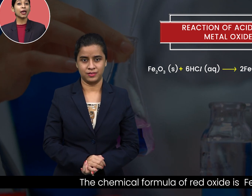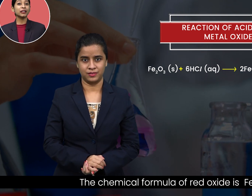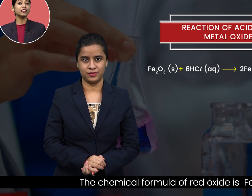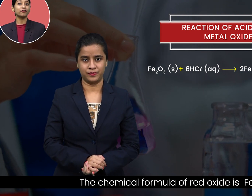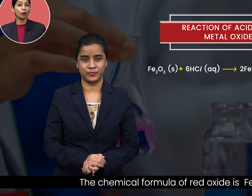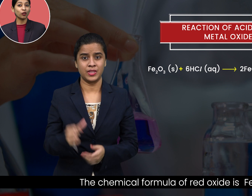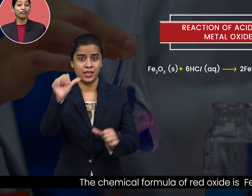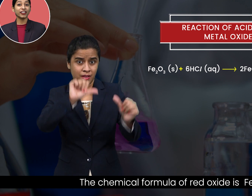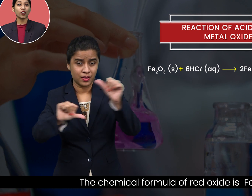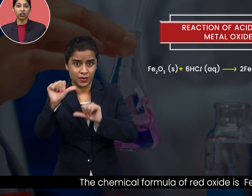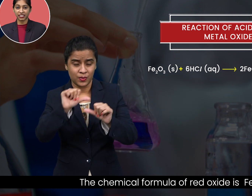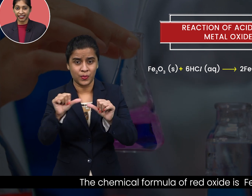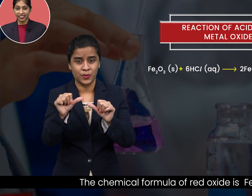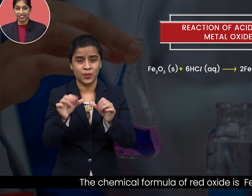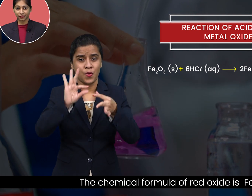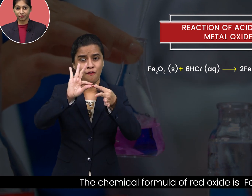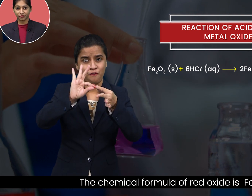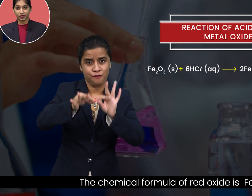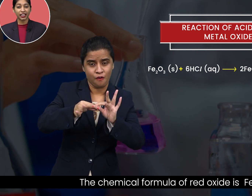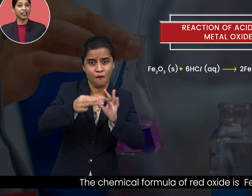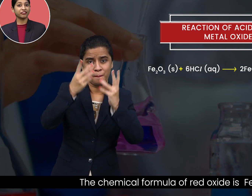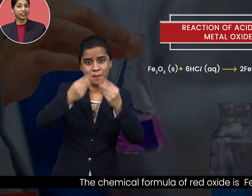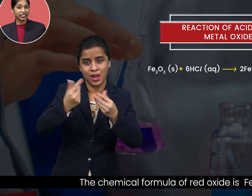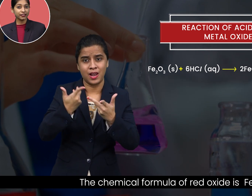The chemical formula of red oxide is